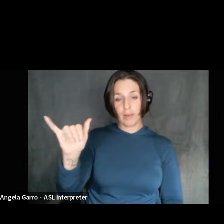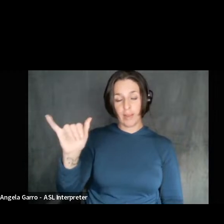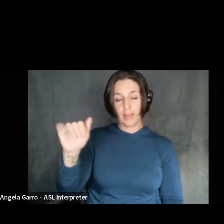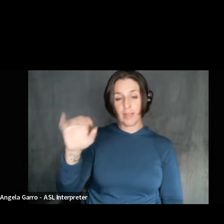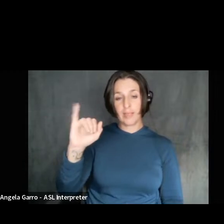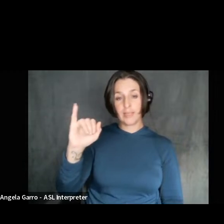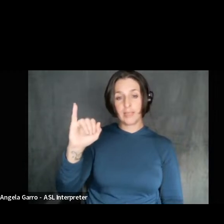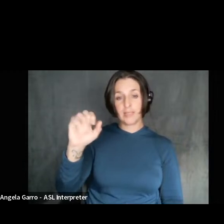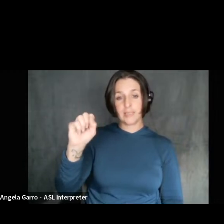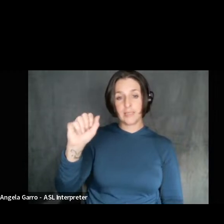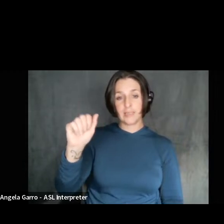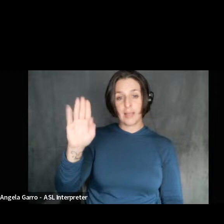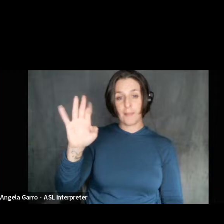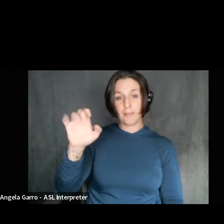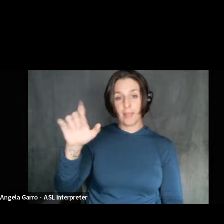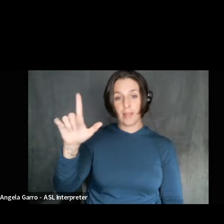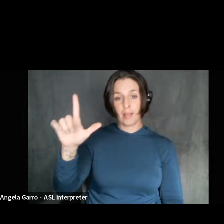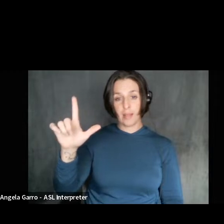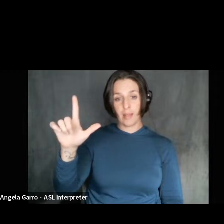Isabel Hernandez,